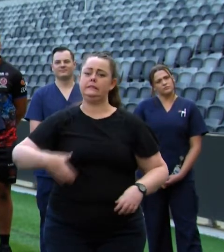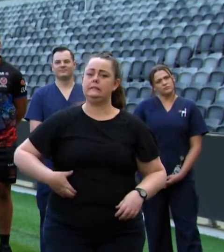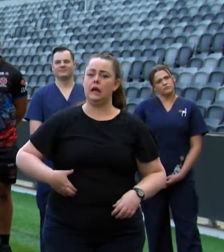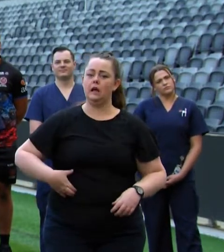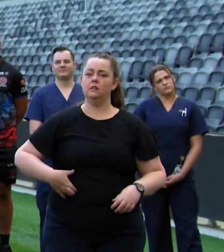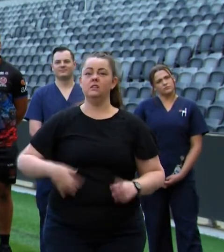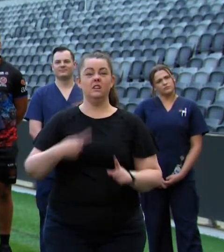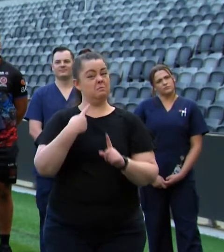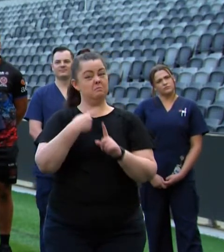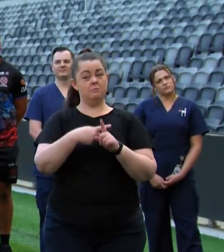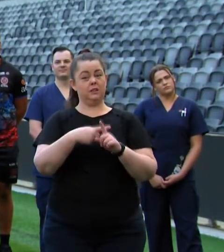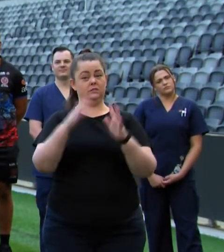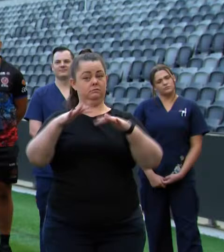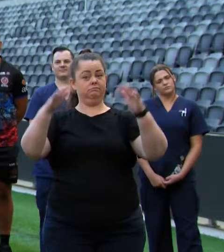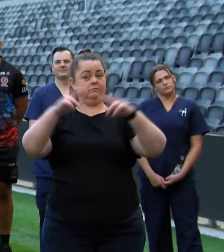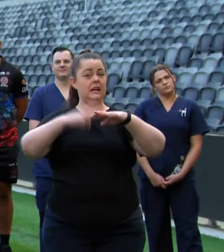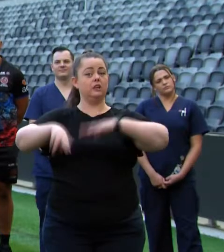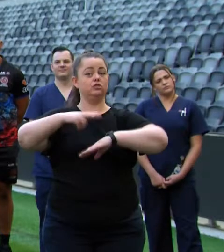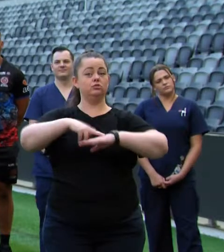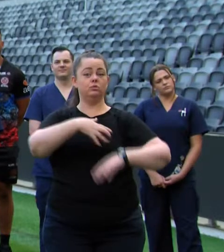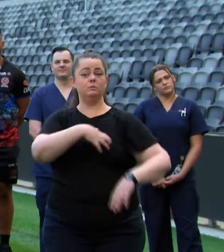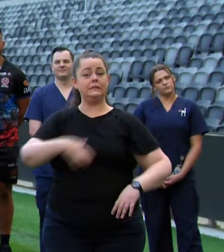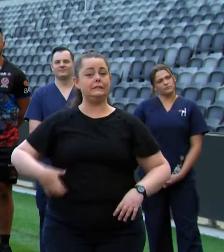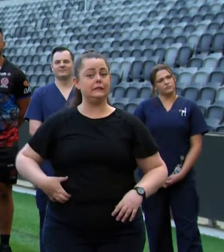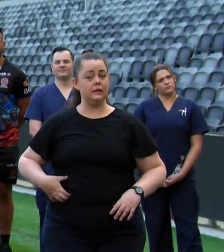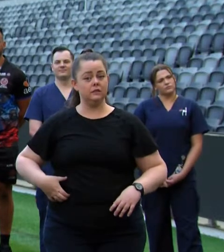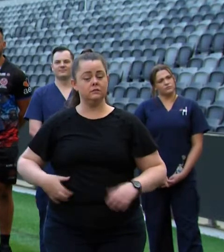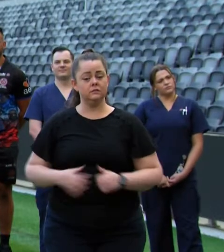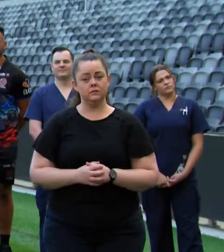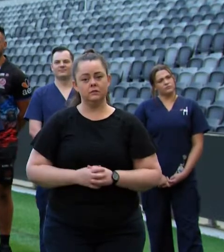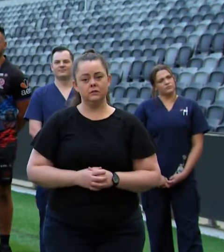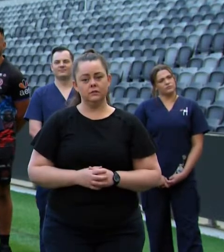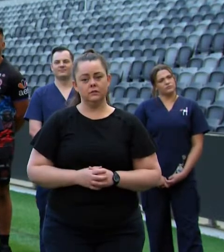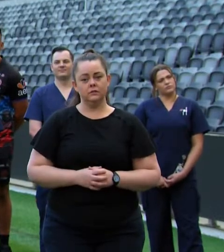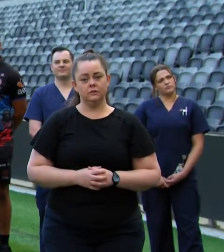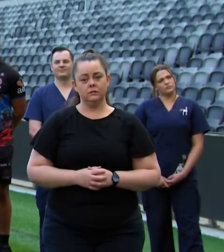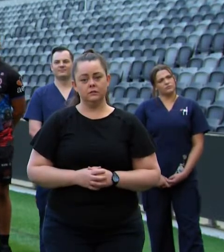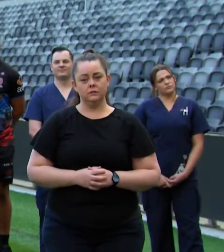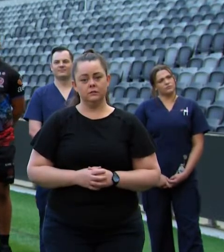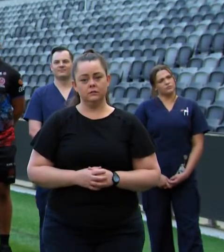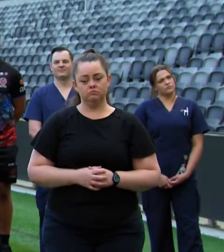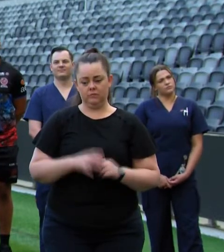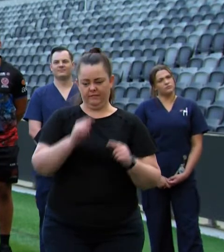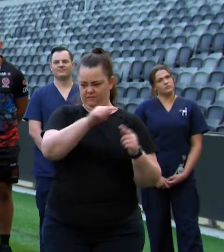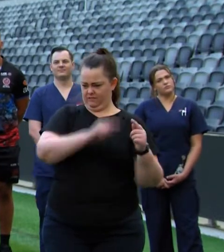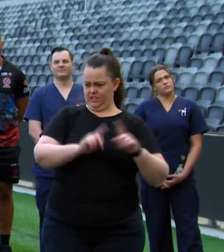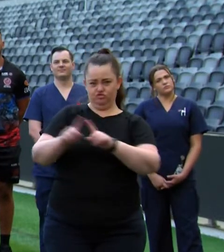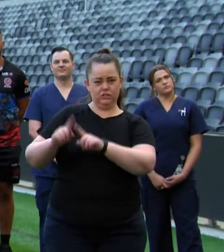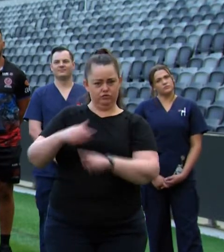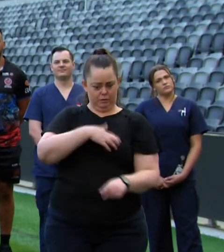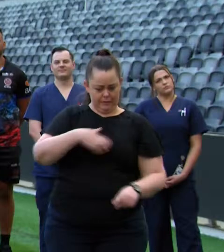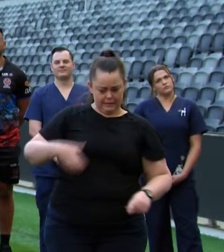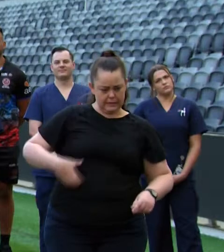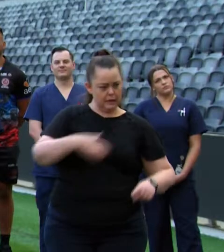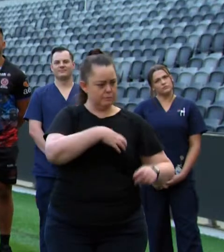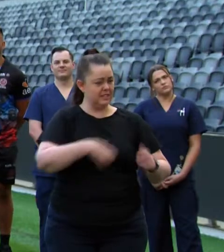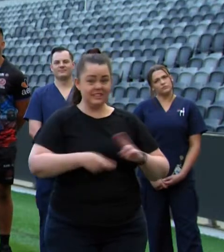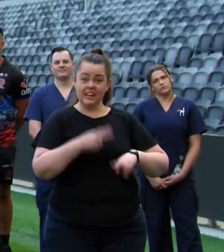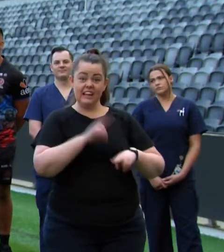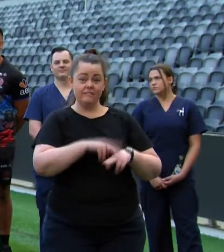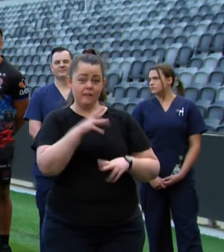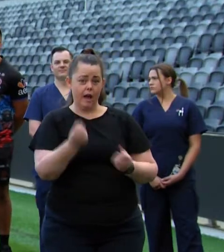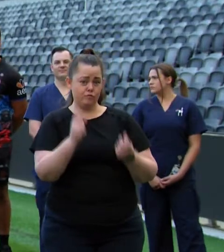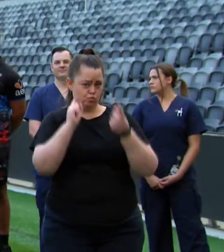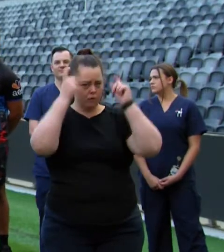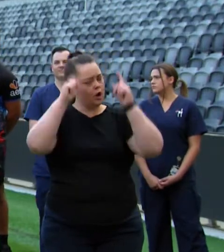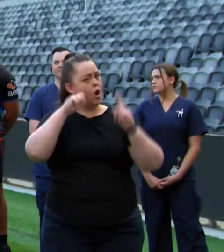to matters that they would like to raise. I will meet with them. I've said that from the outset of my premiership, and I will continue